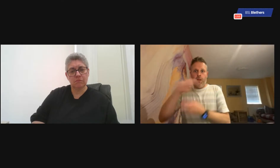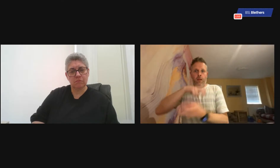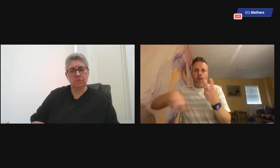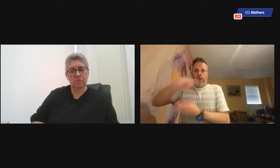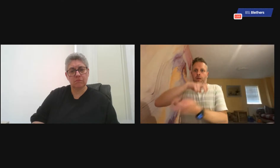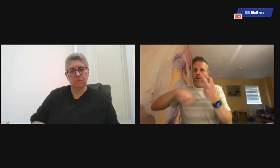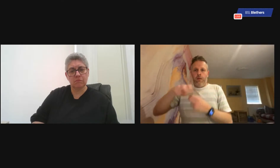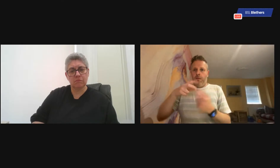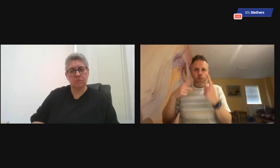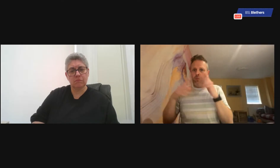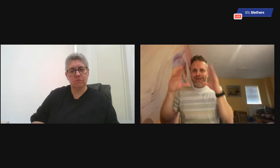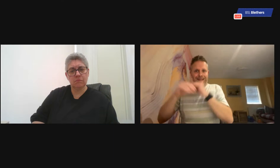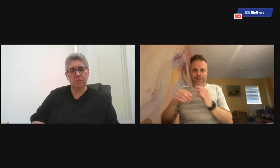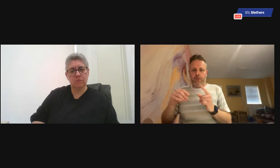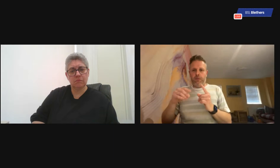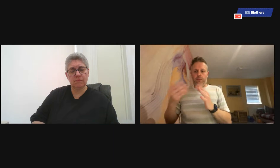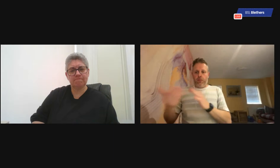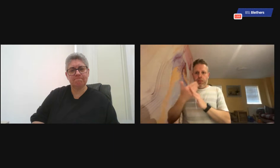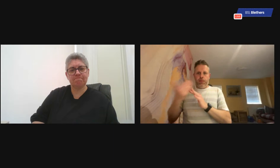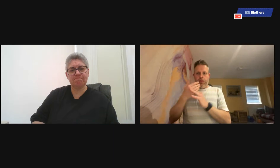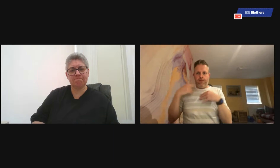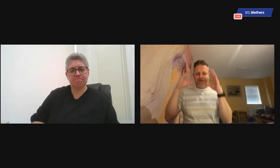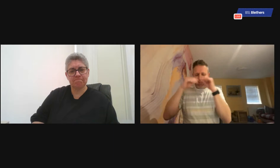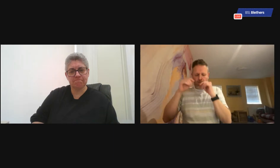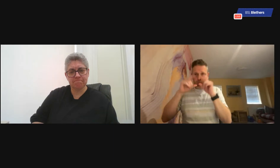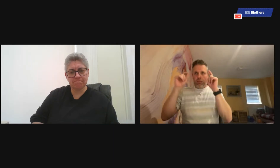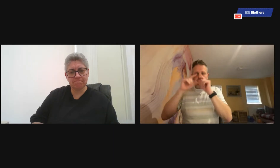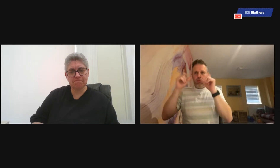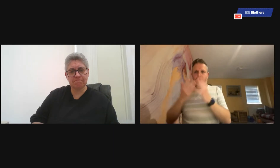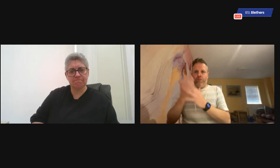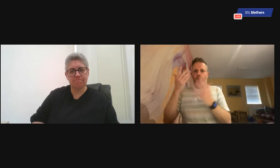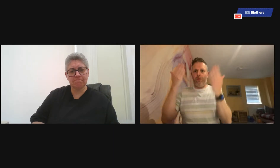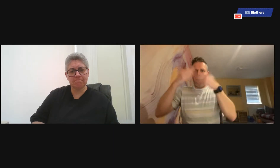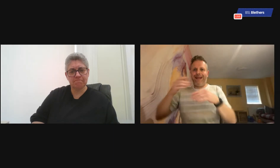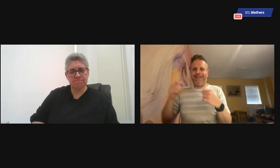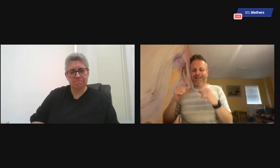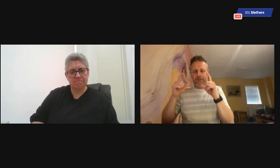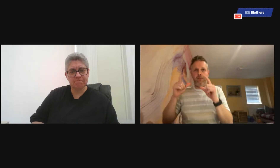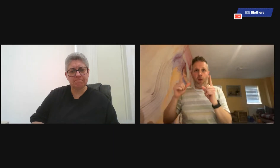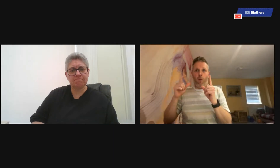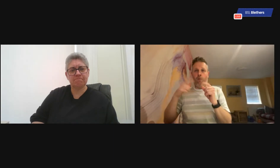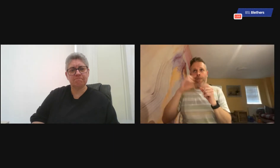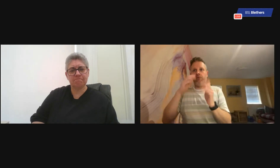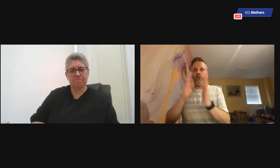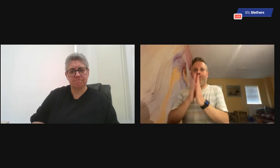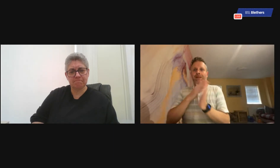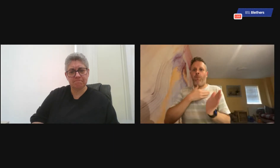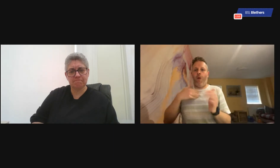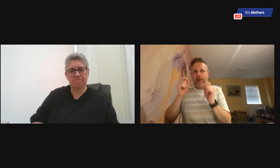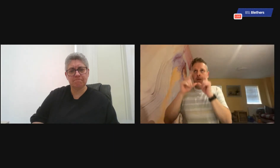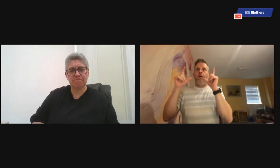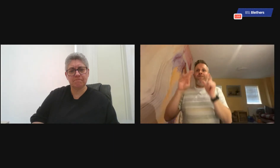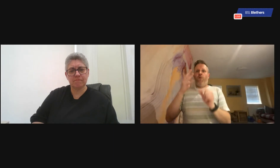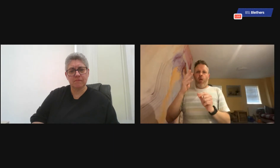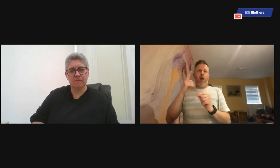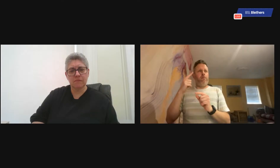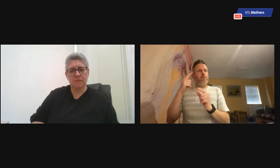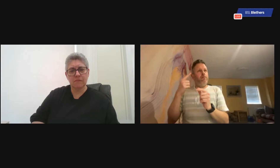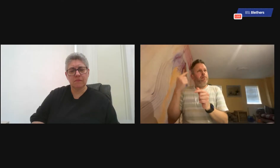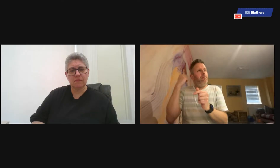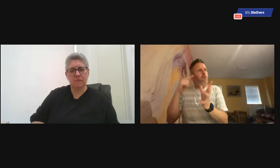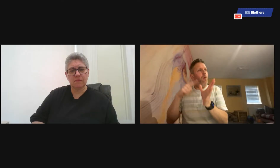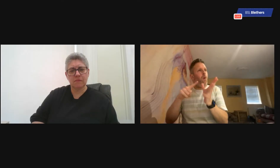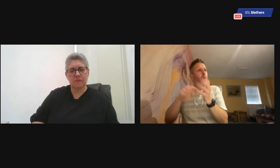in the past, the boy that was about 5 wouldn't sleep, obviously, had autism, as I say, ADHD, and it was